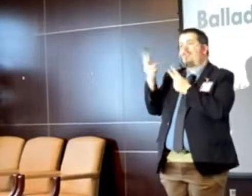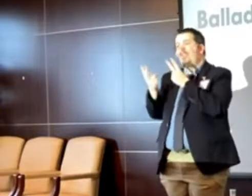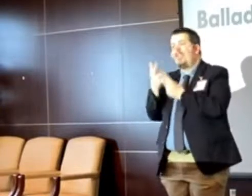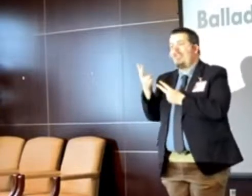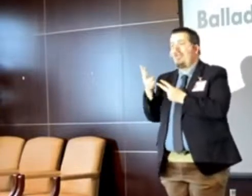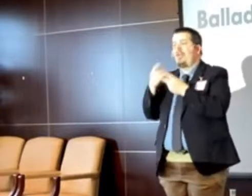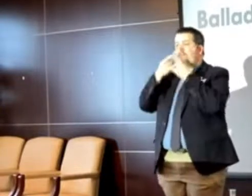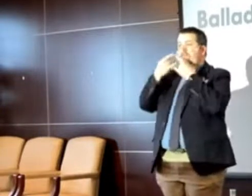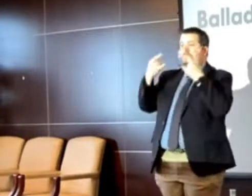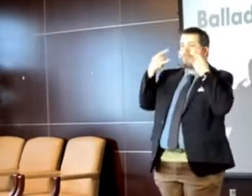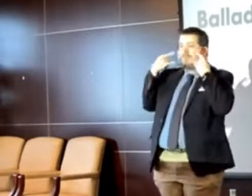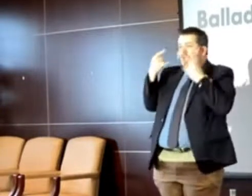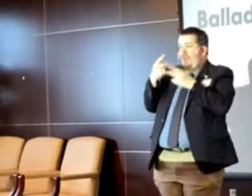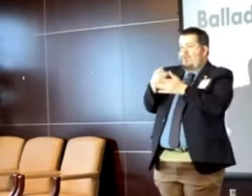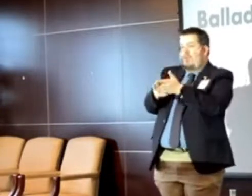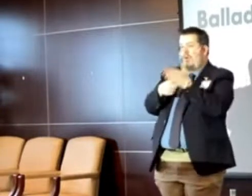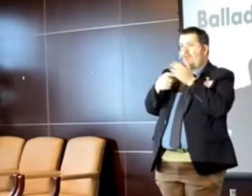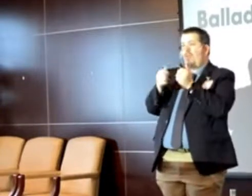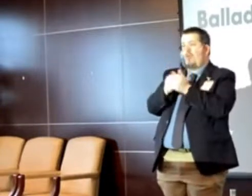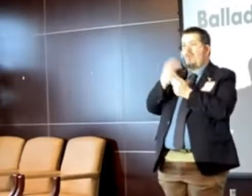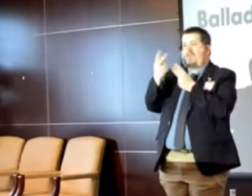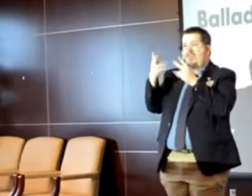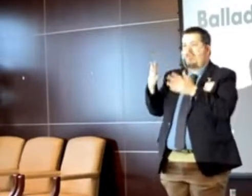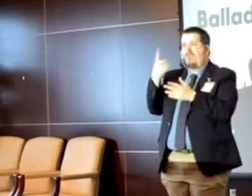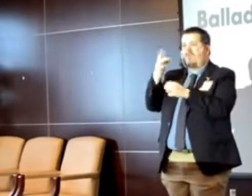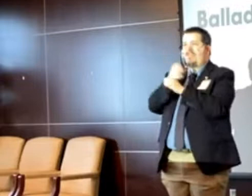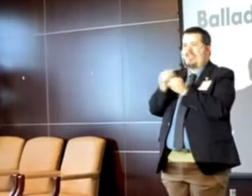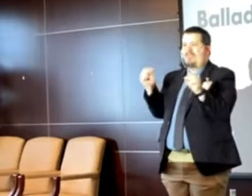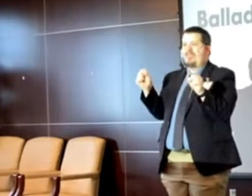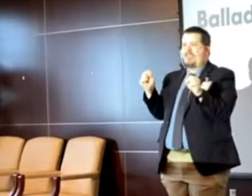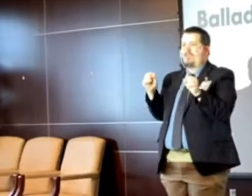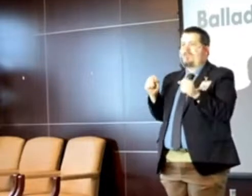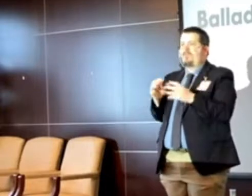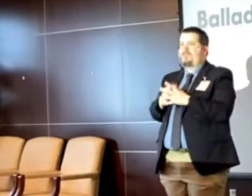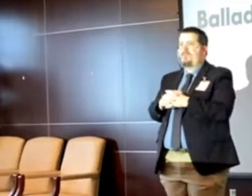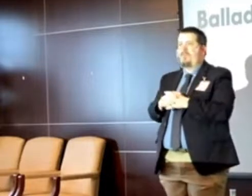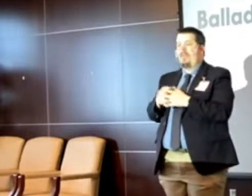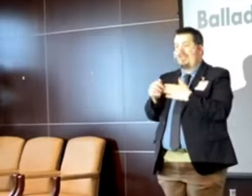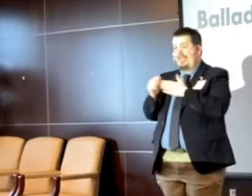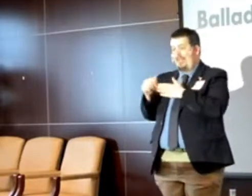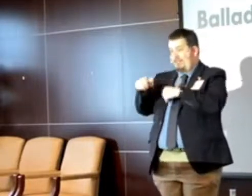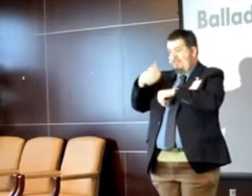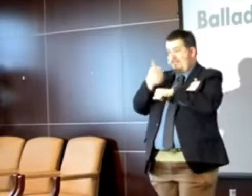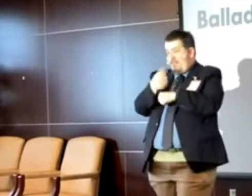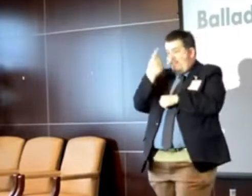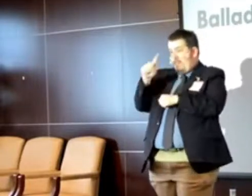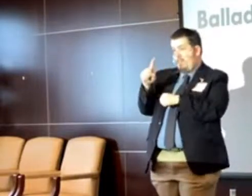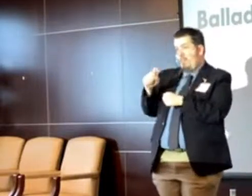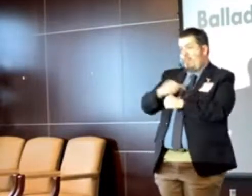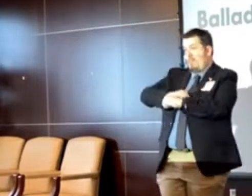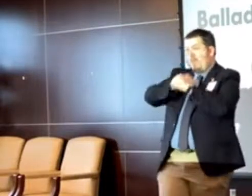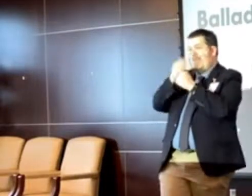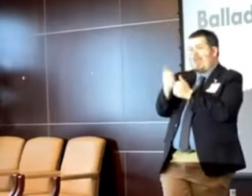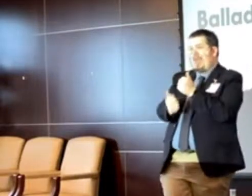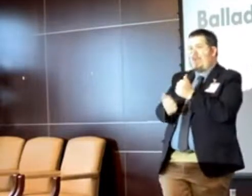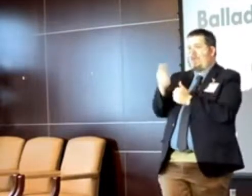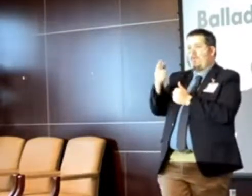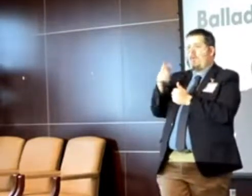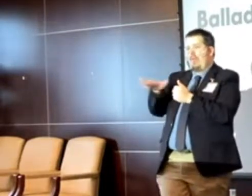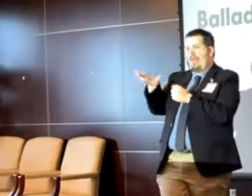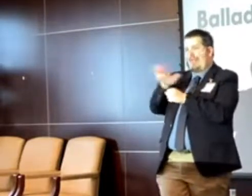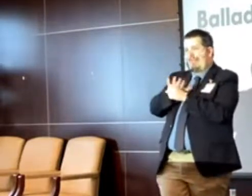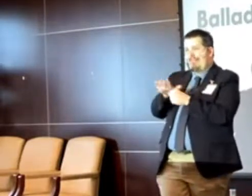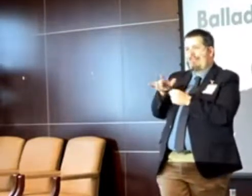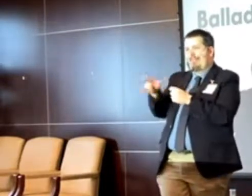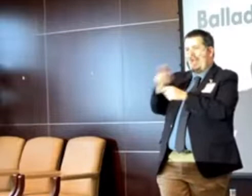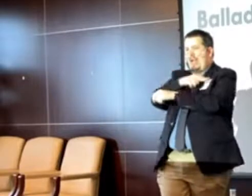visitation and masking guidelines with visitors for safety. These guidelines are in place to protect everyone in our facilities, and we